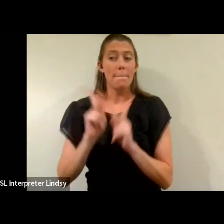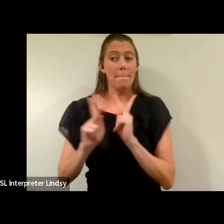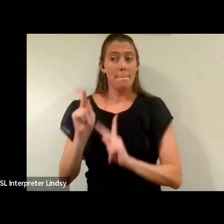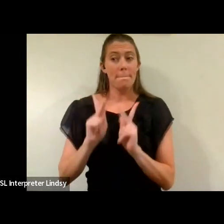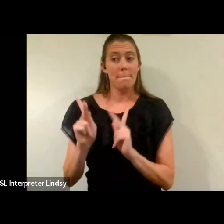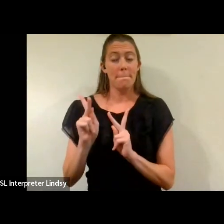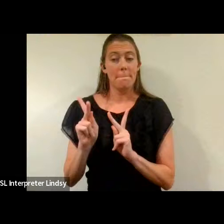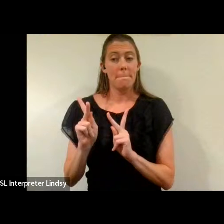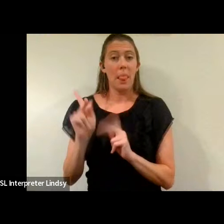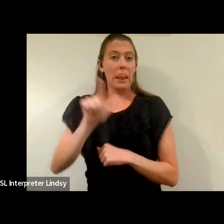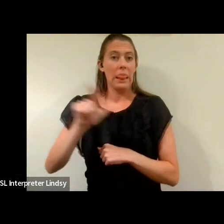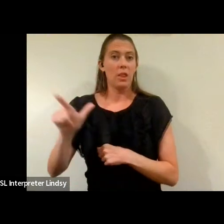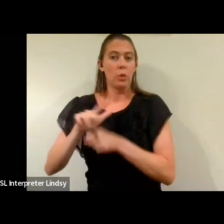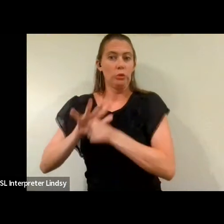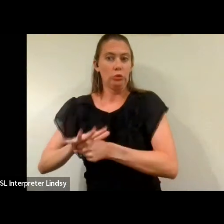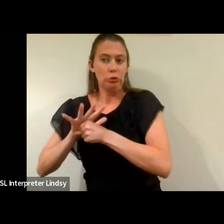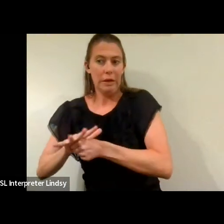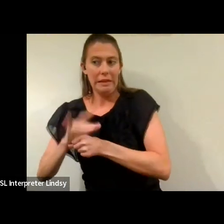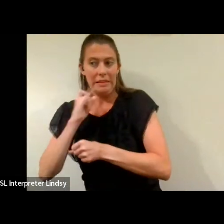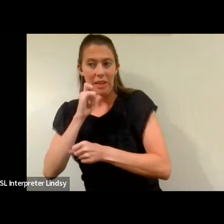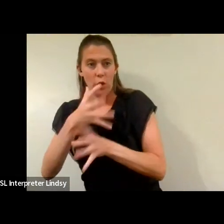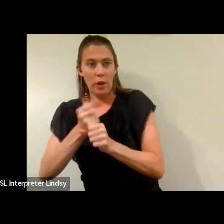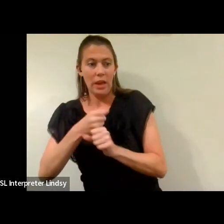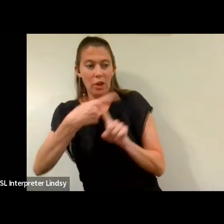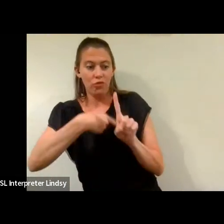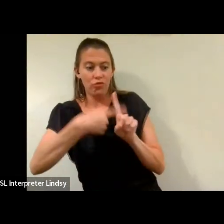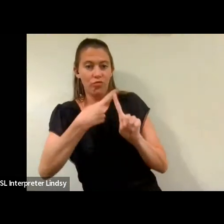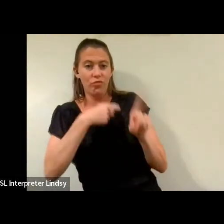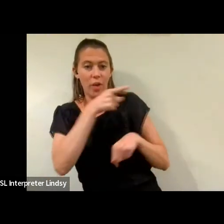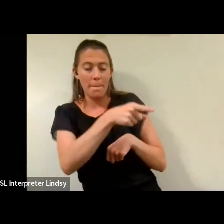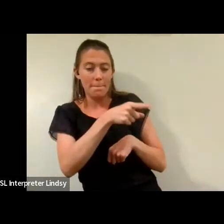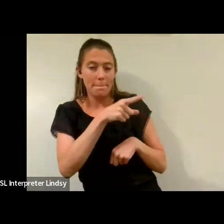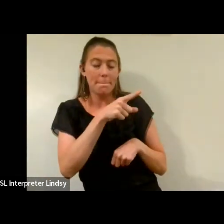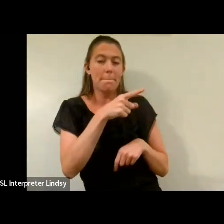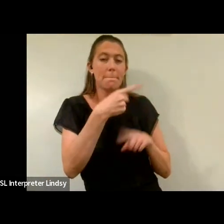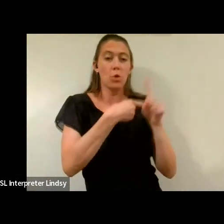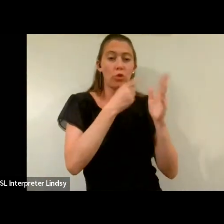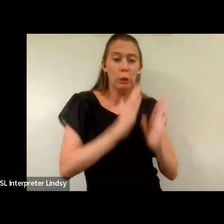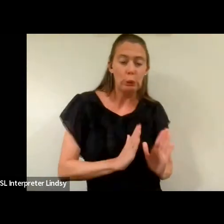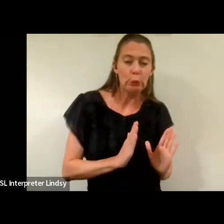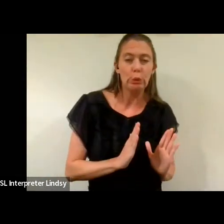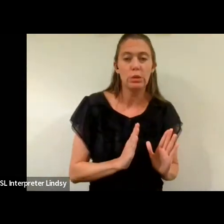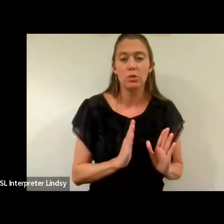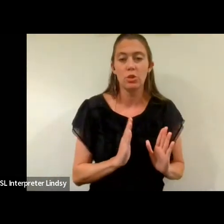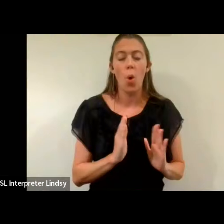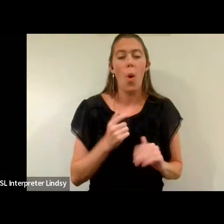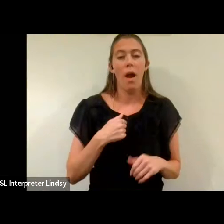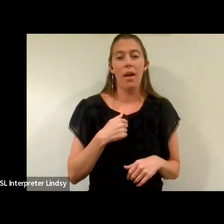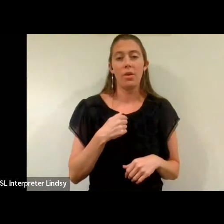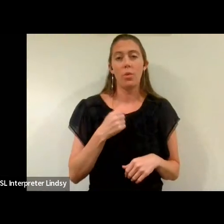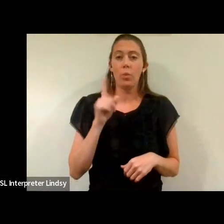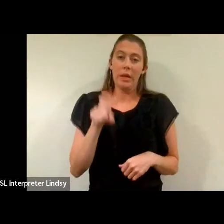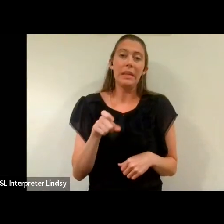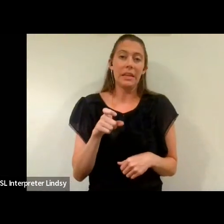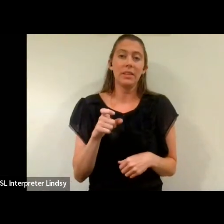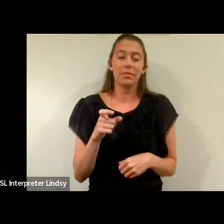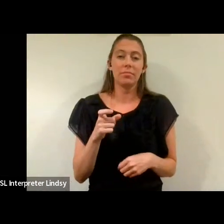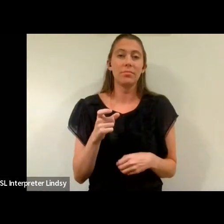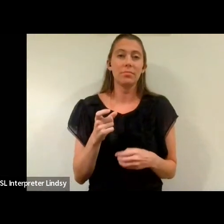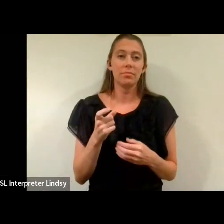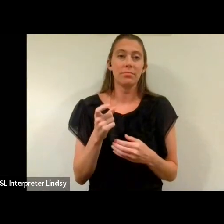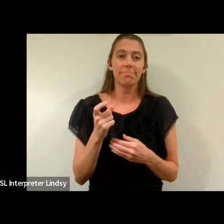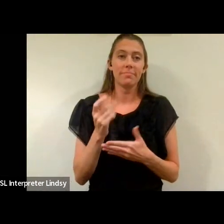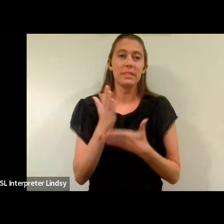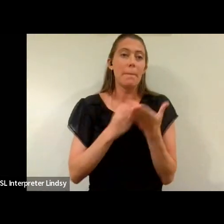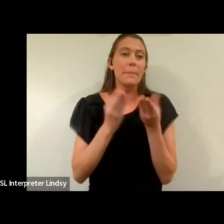is palpable. Yeah. And, you know, we need 2 kinds of cures.